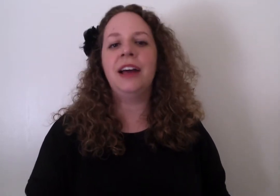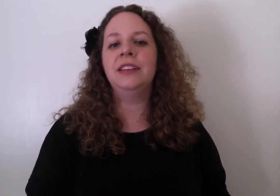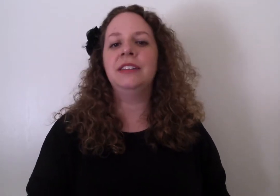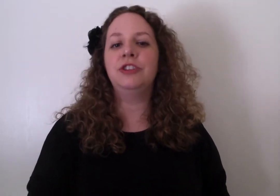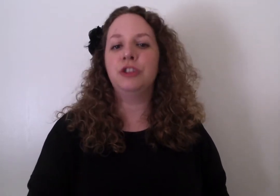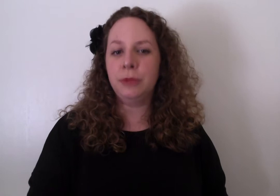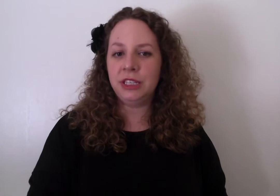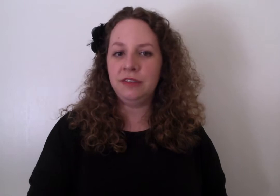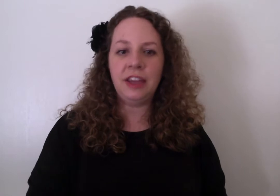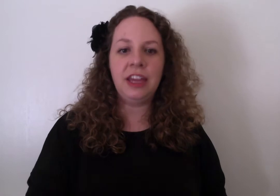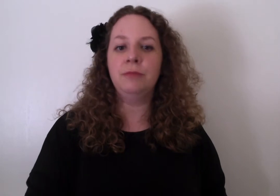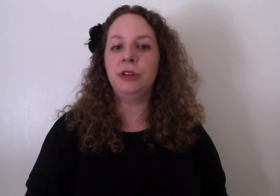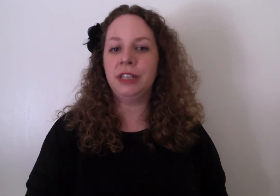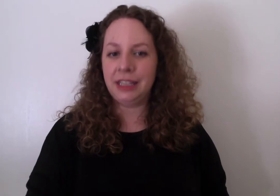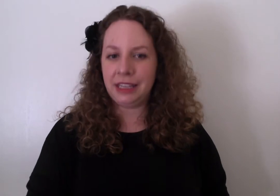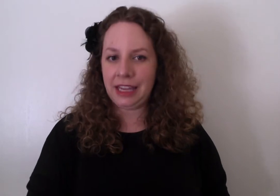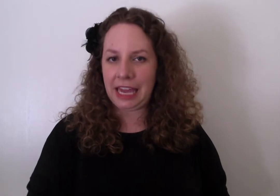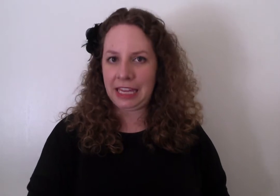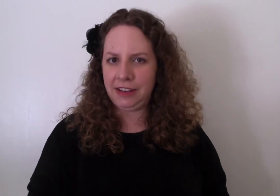has attributive and predicative